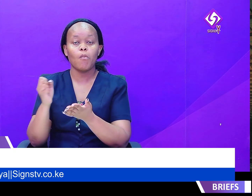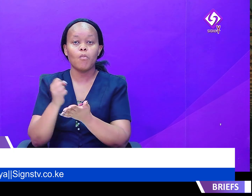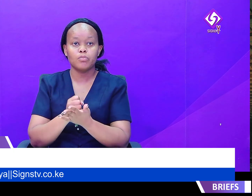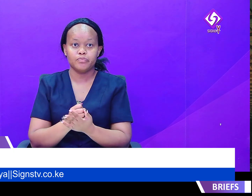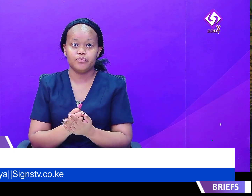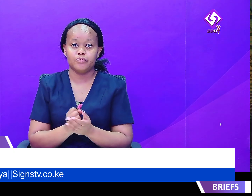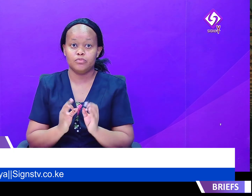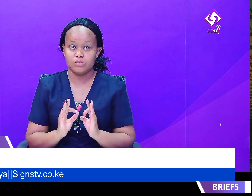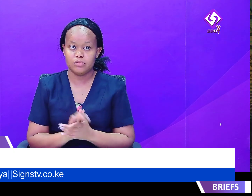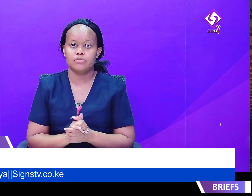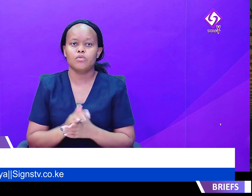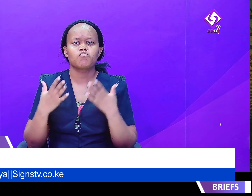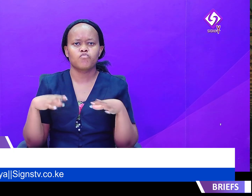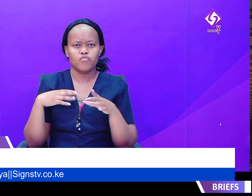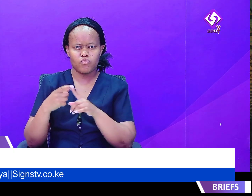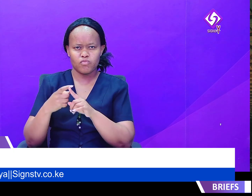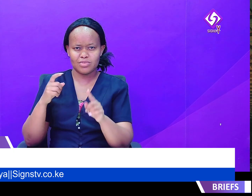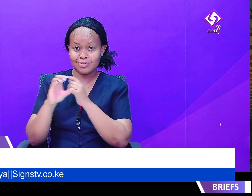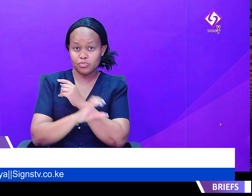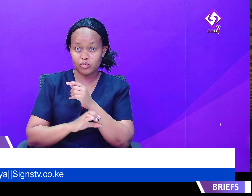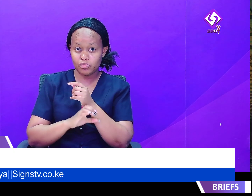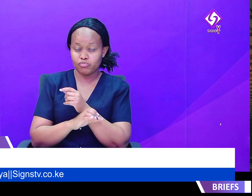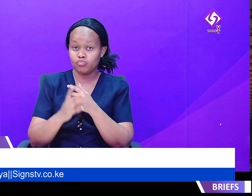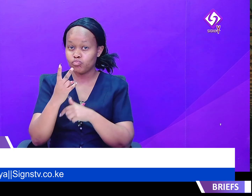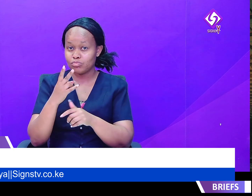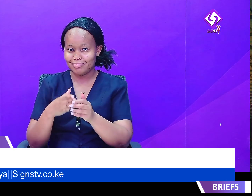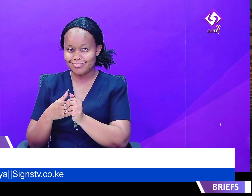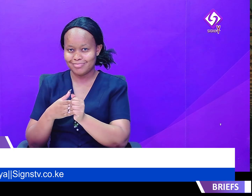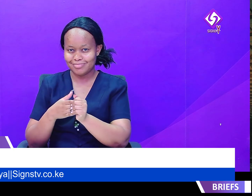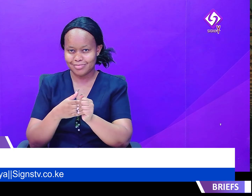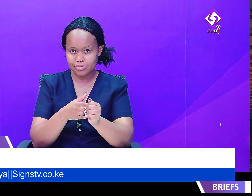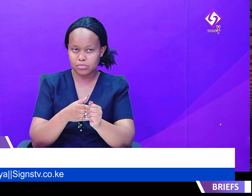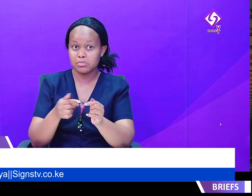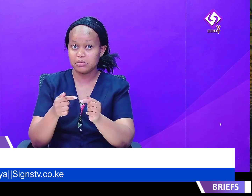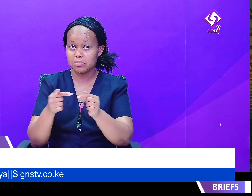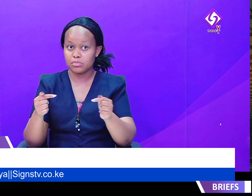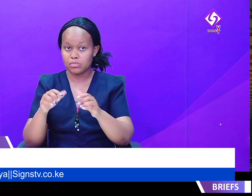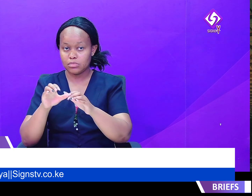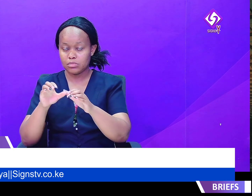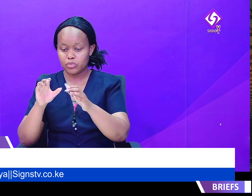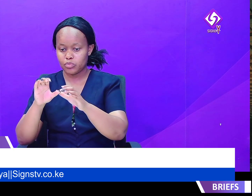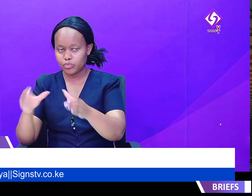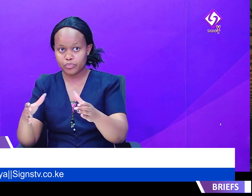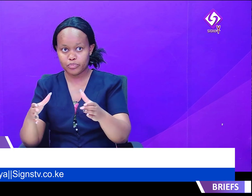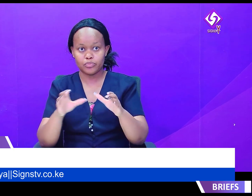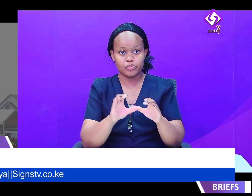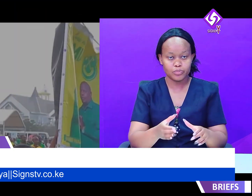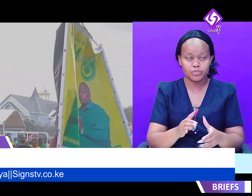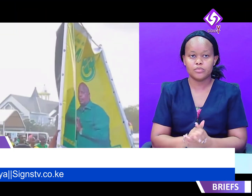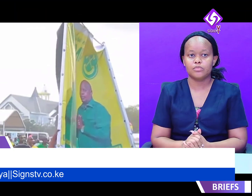Samia Suluhu Hassan to office following the barring of candidates from the country's two leading